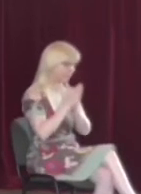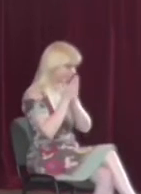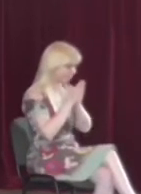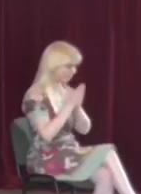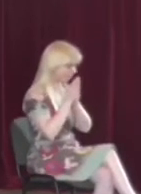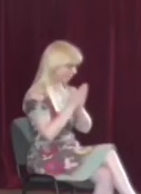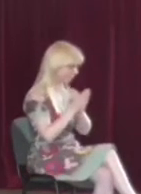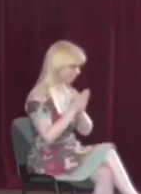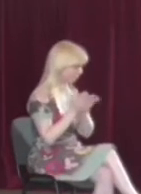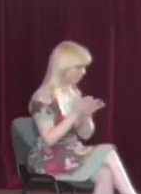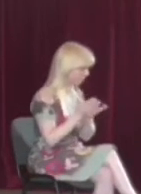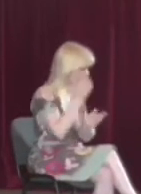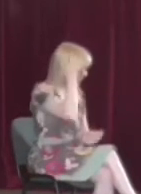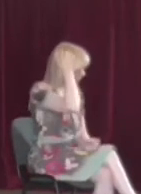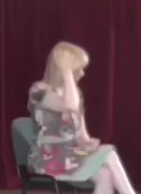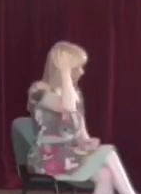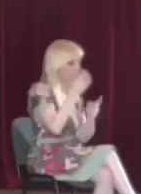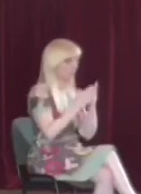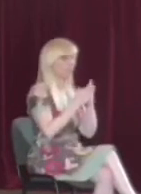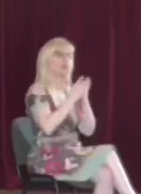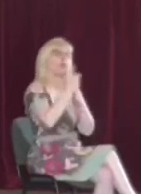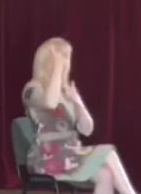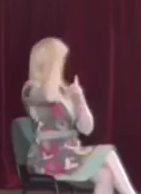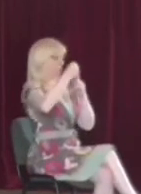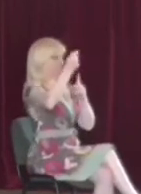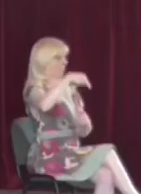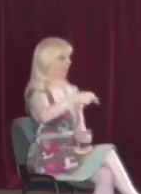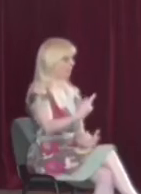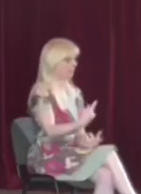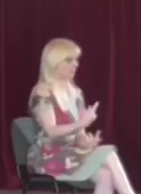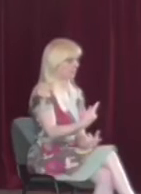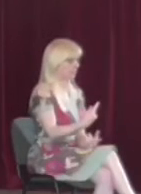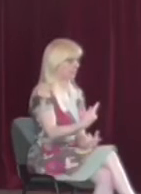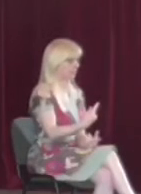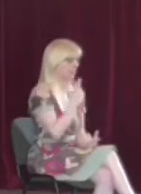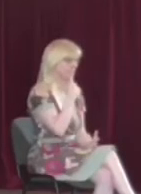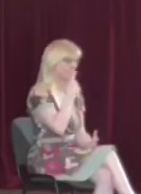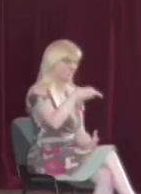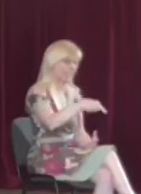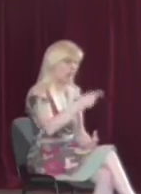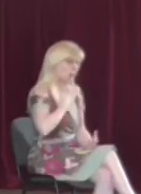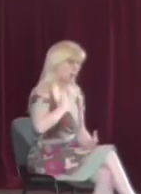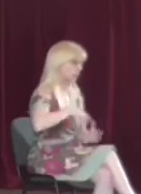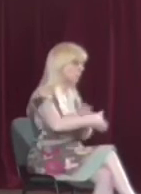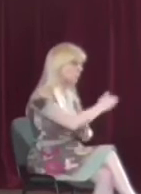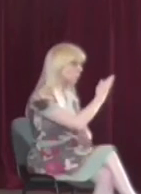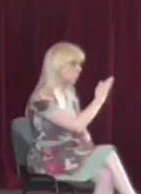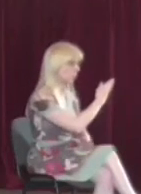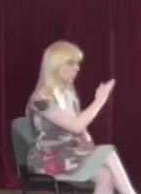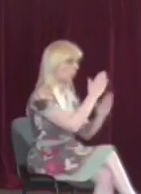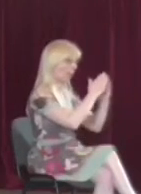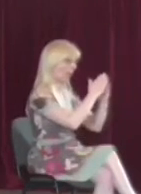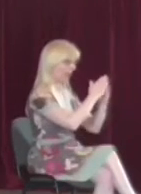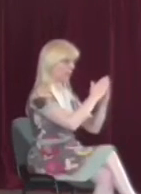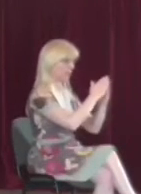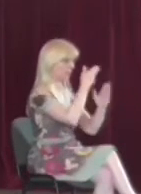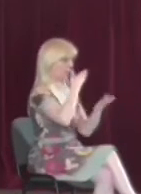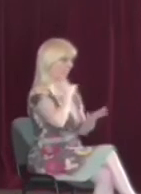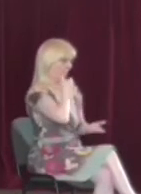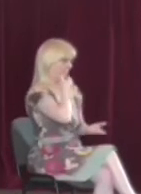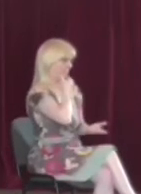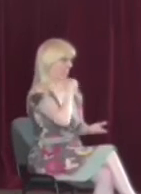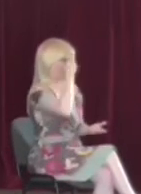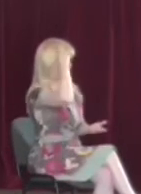all those who call on your name. You want me to go in the lion's den? Are you having a laugh? You've got to be joking. But the Lord said to Ananias,